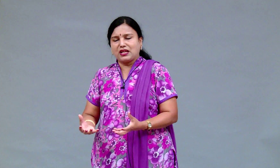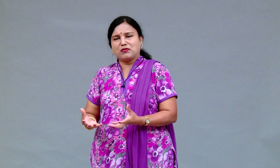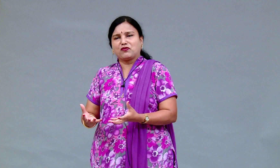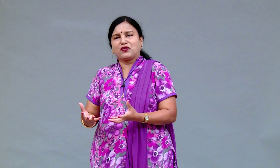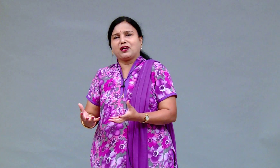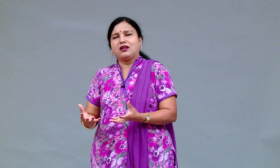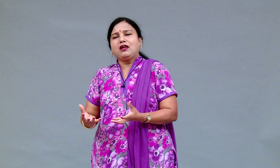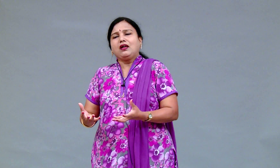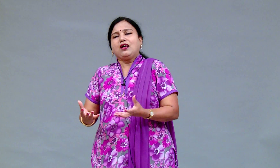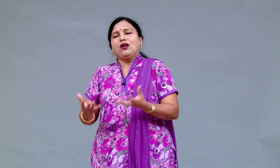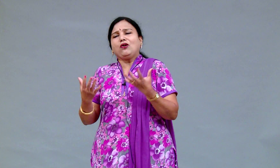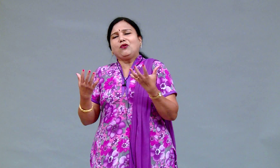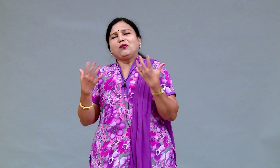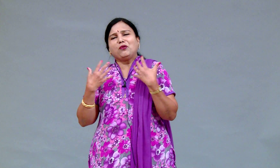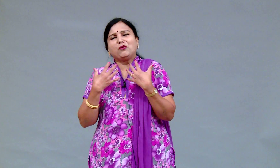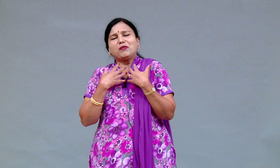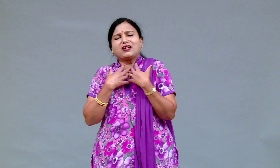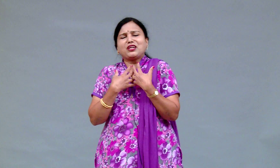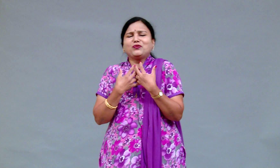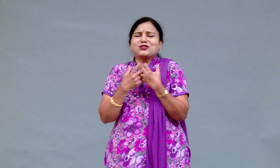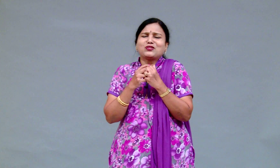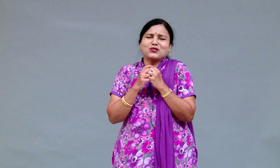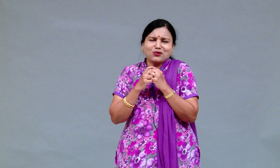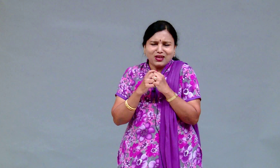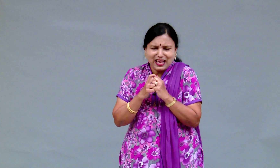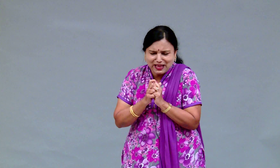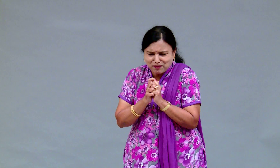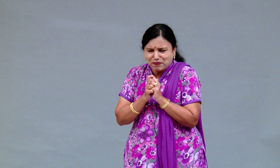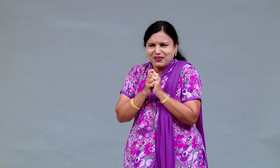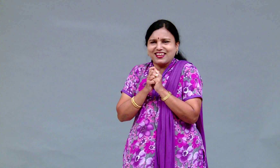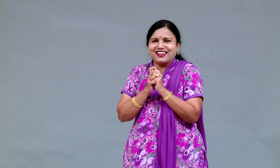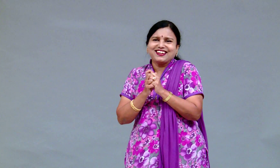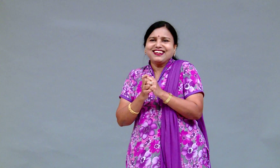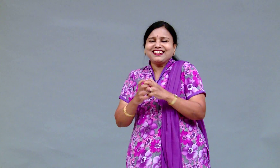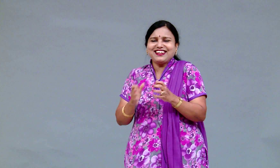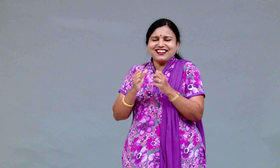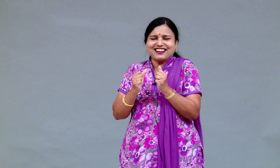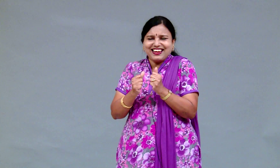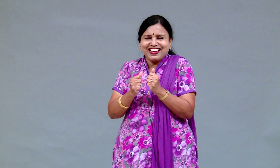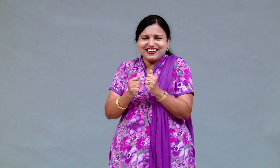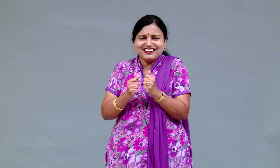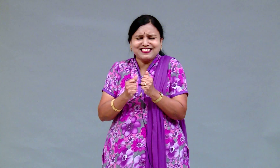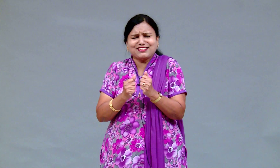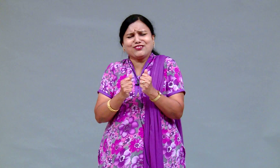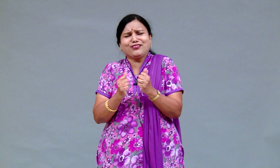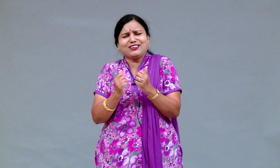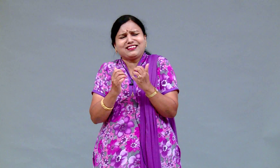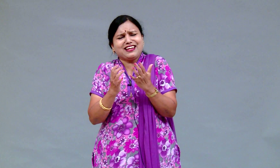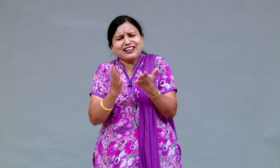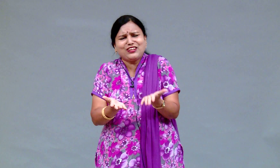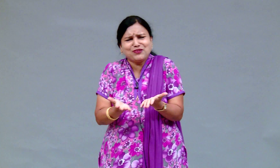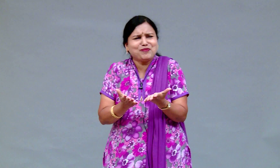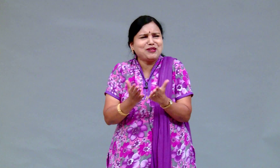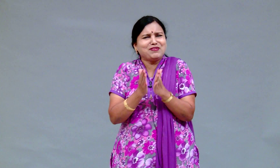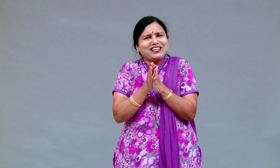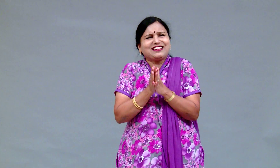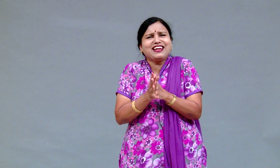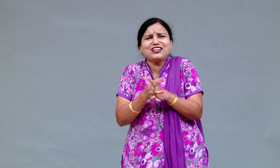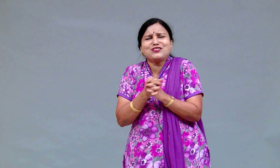a fire. Oh, monkey was so happy. He ran and he said, "Oh, thank "Thank you, Minmini, thank you